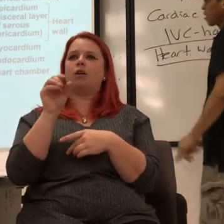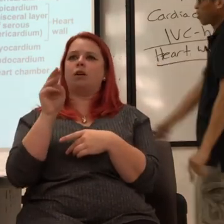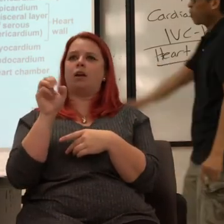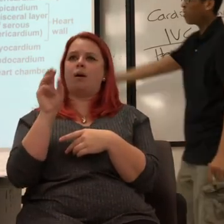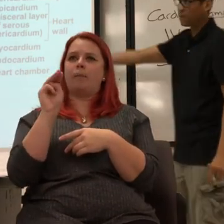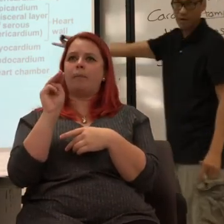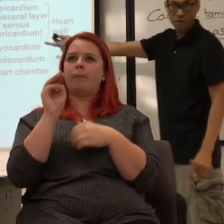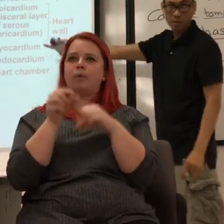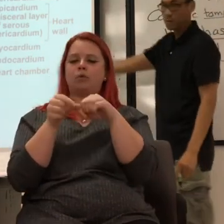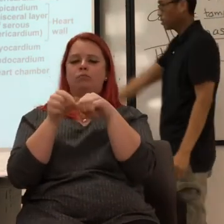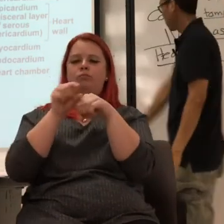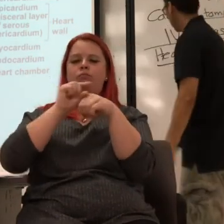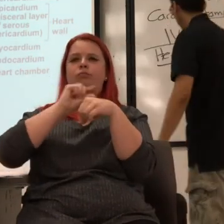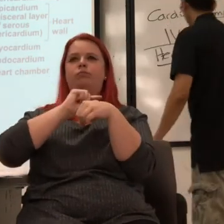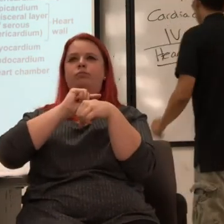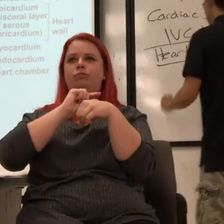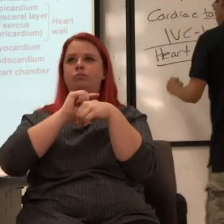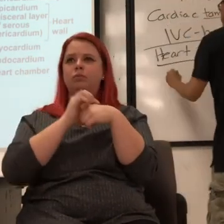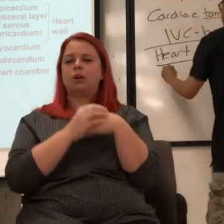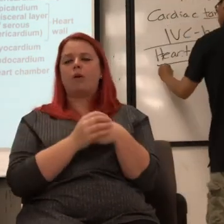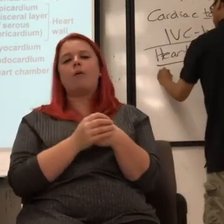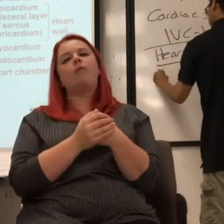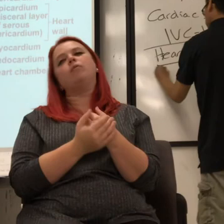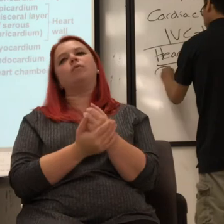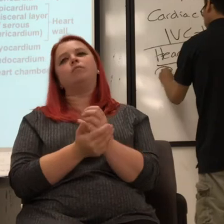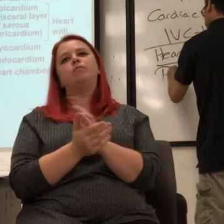because this is the heart wall figure.